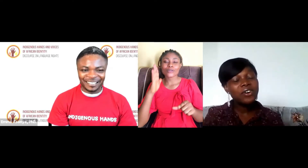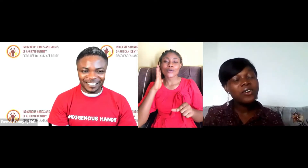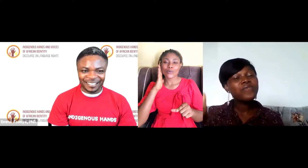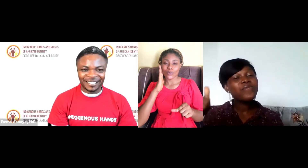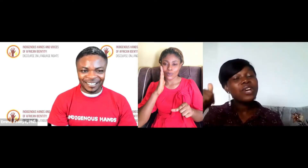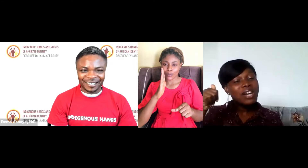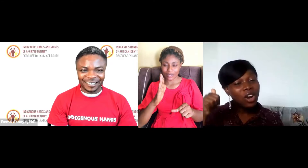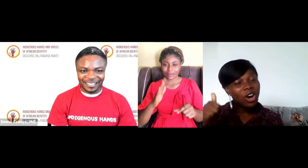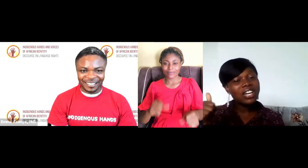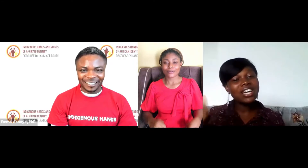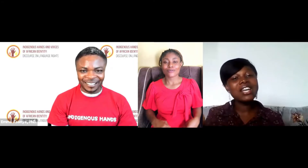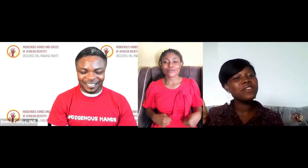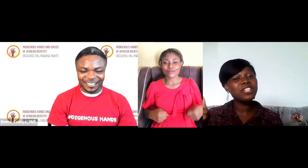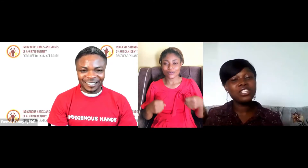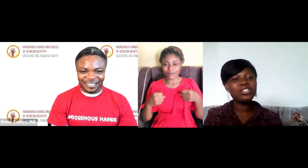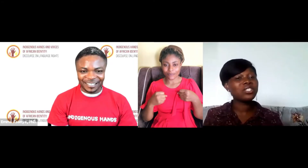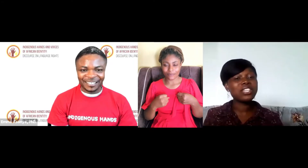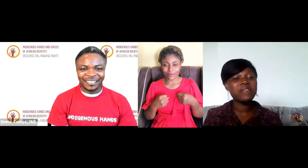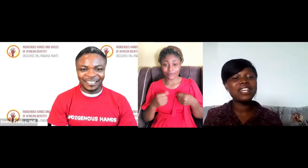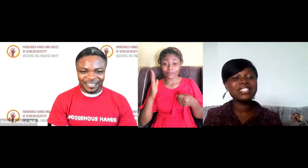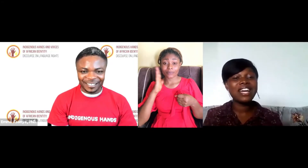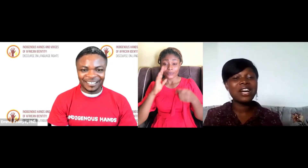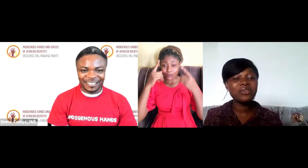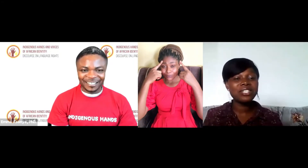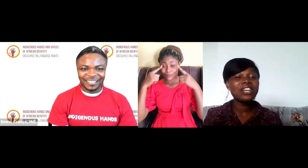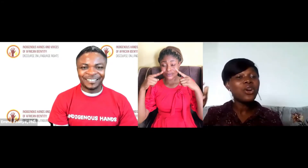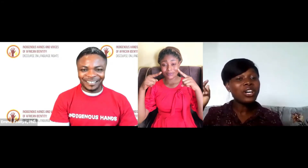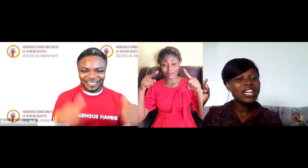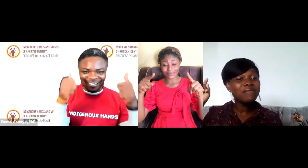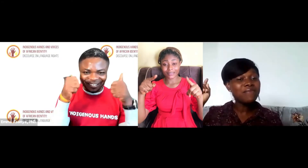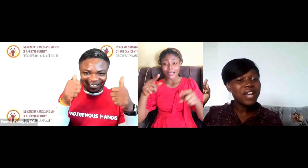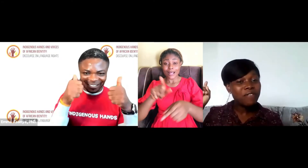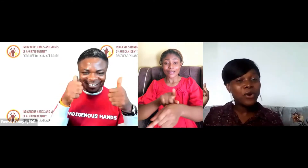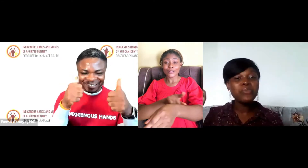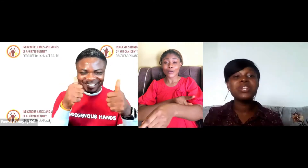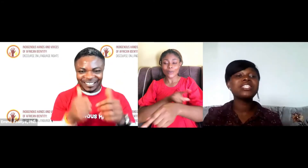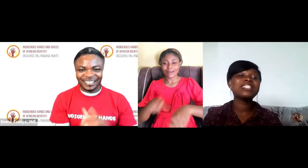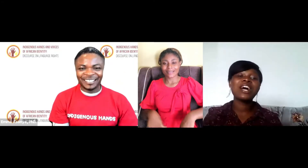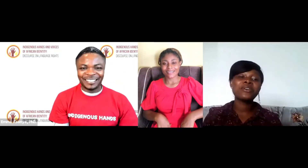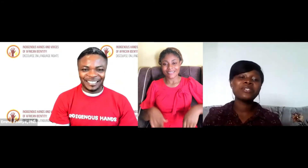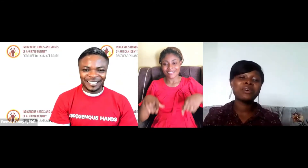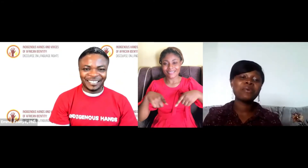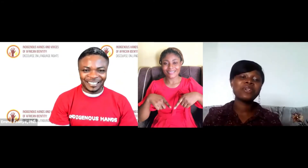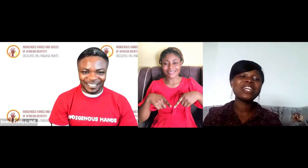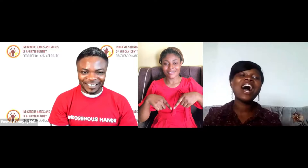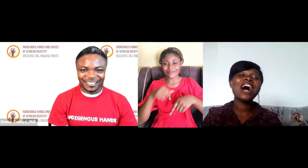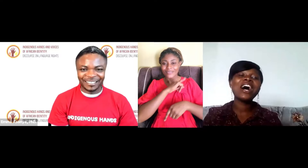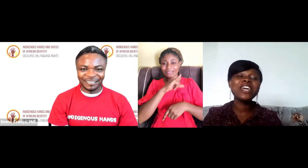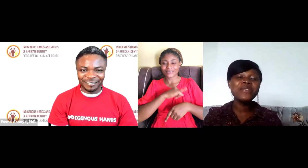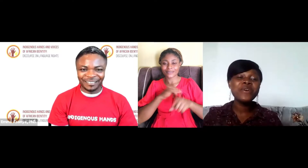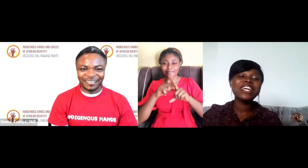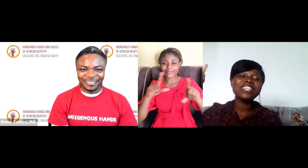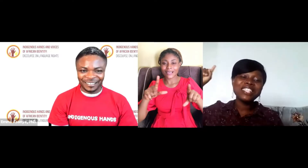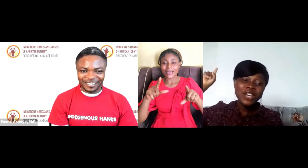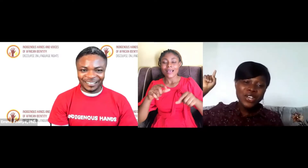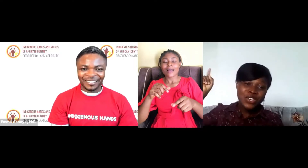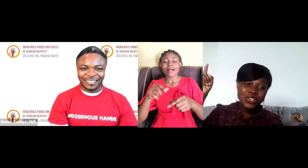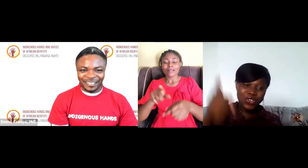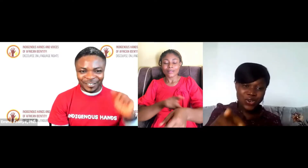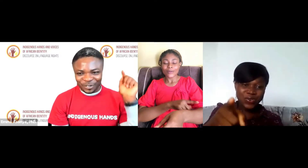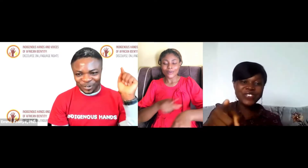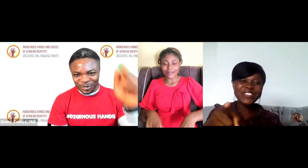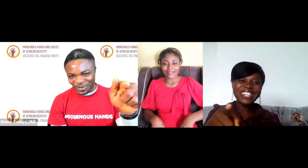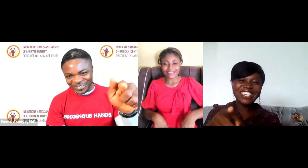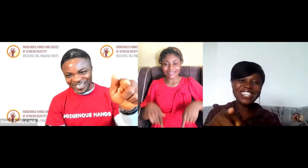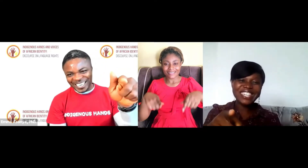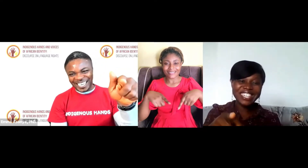live. Long live Indigenous African Sign Languages. Long live deaf communities across the world. Our hero is